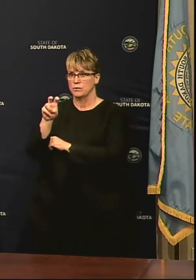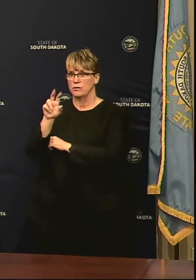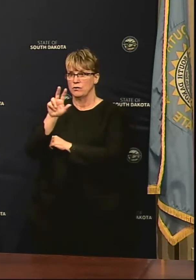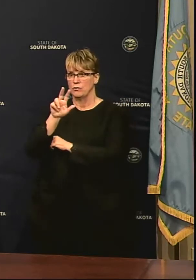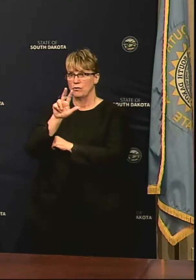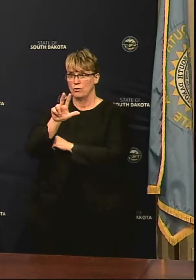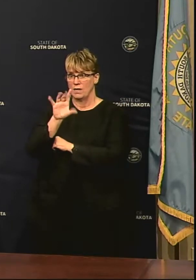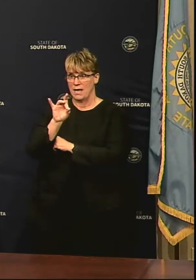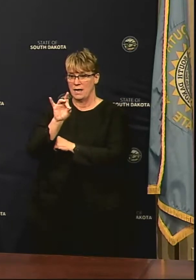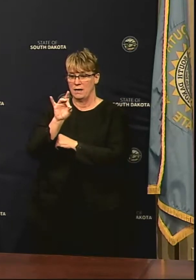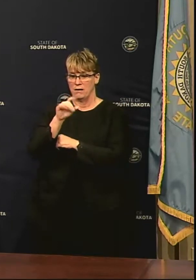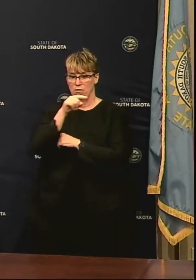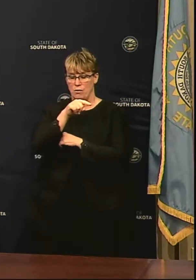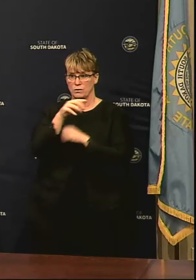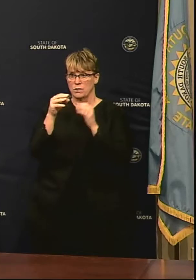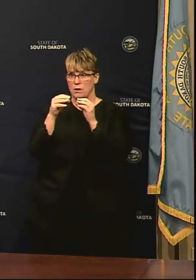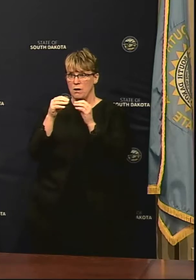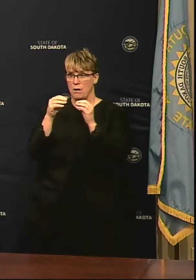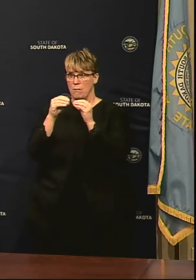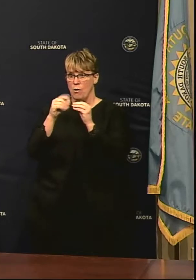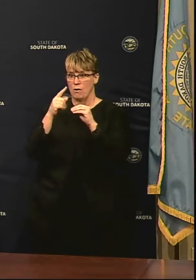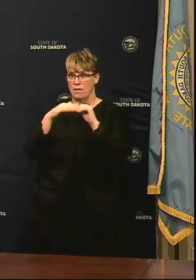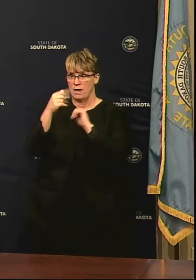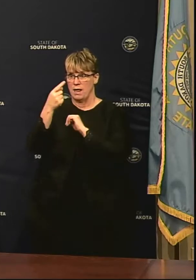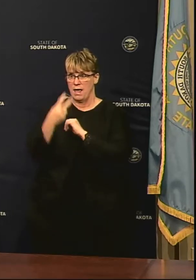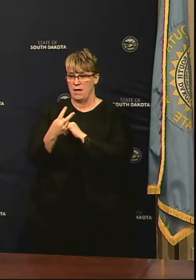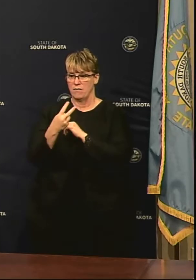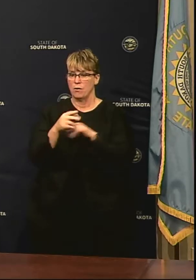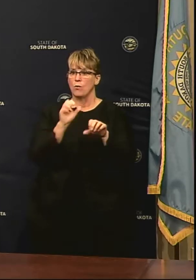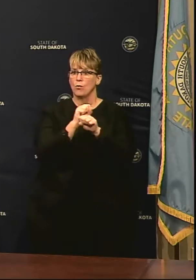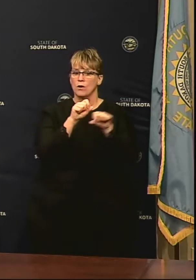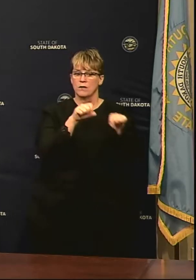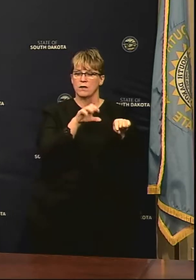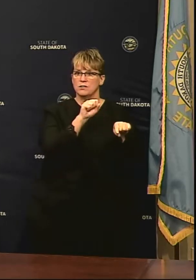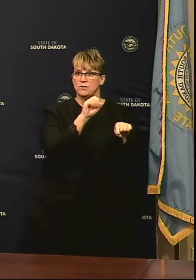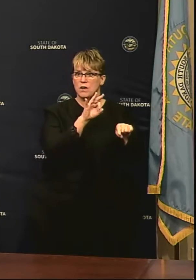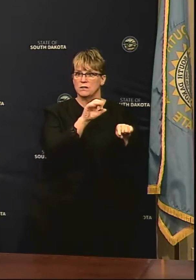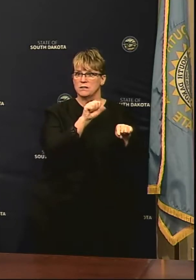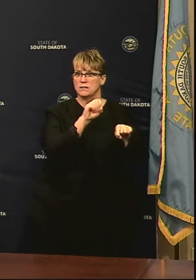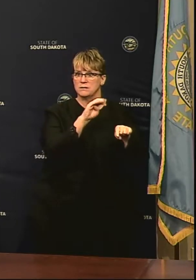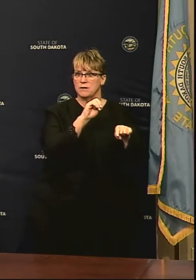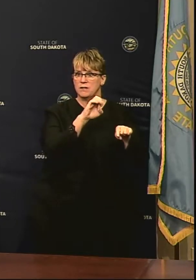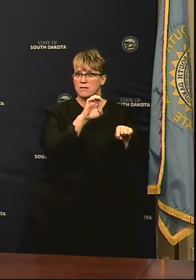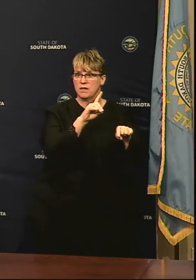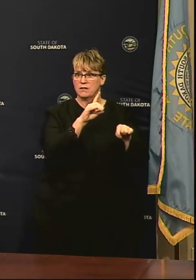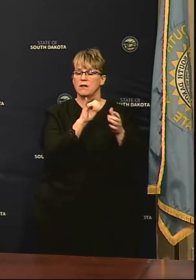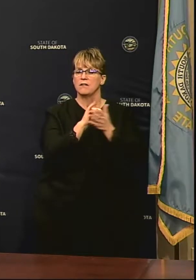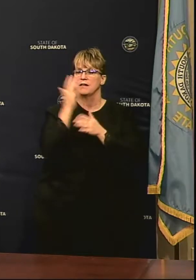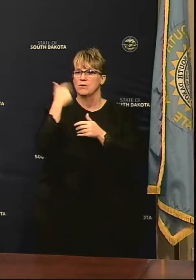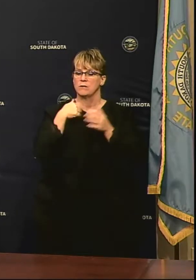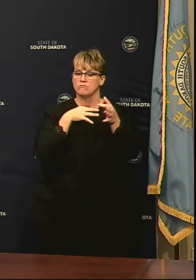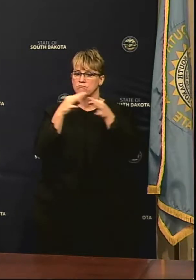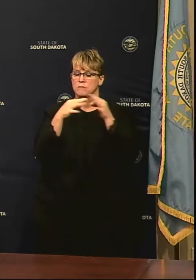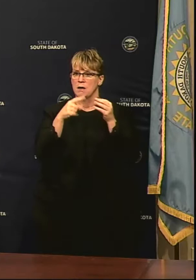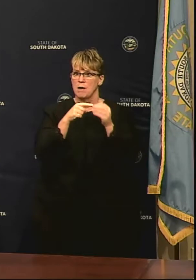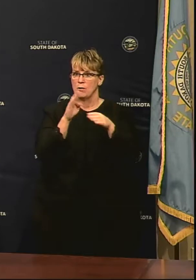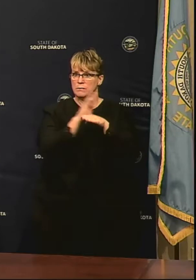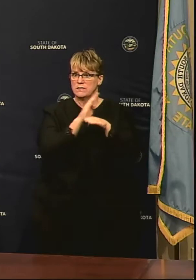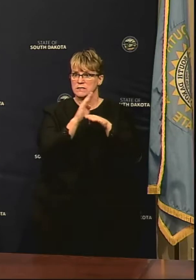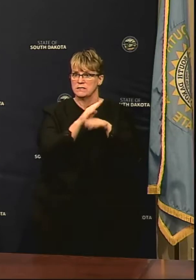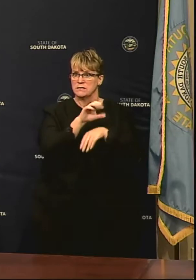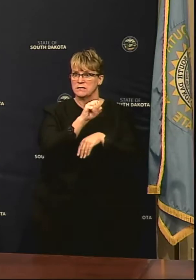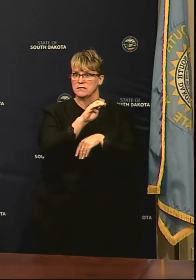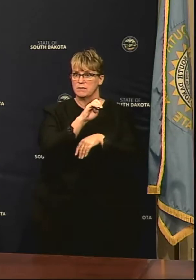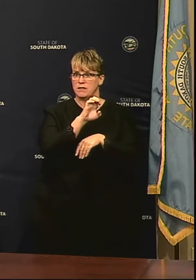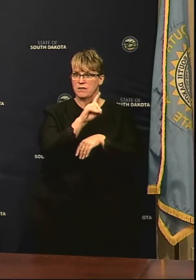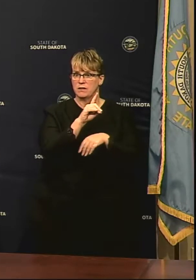of those, more than half, are employees of Smithfield. So that's why today I'm going to visit with you a little bit about Smithfield and a letter that